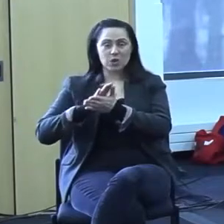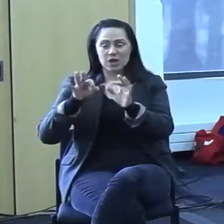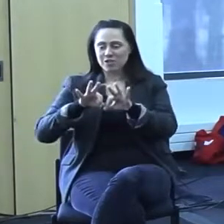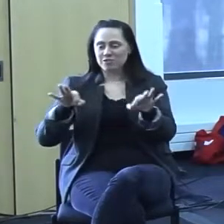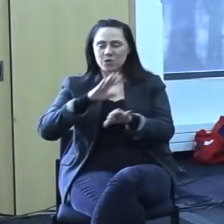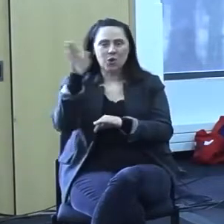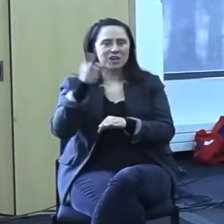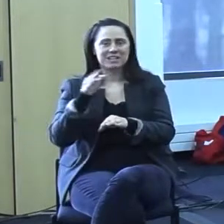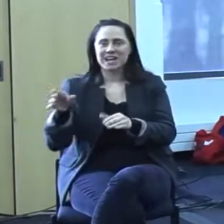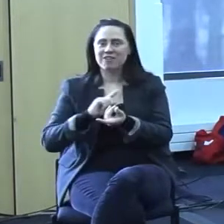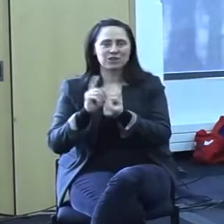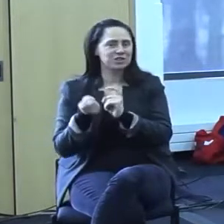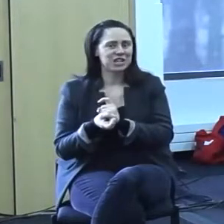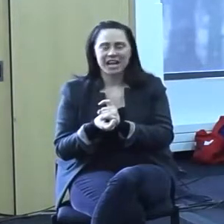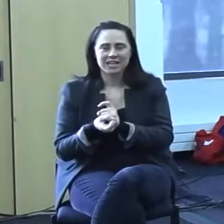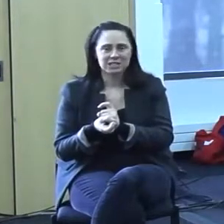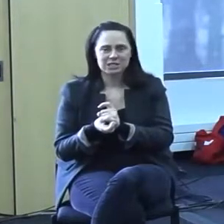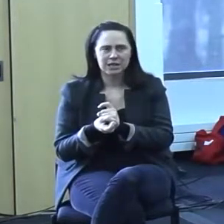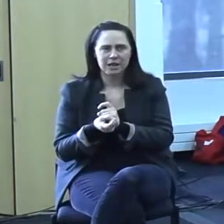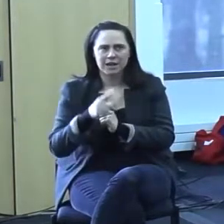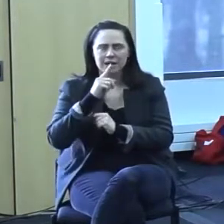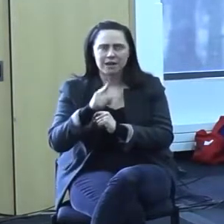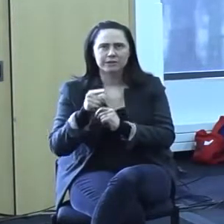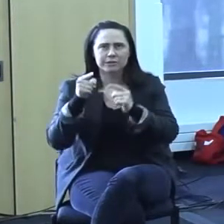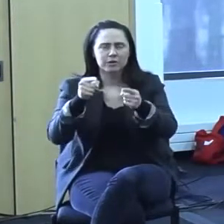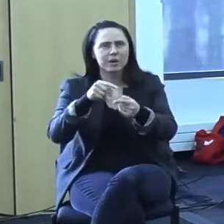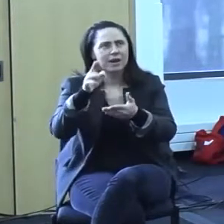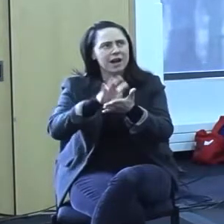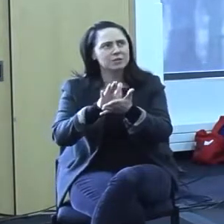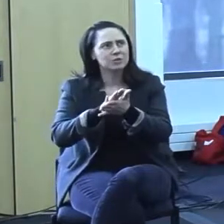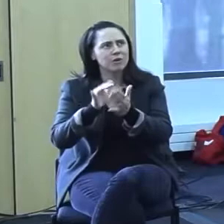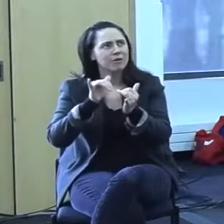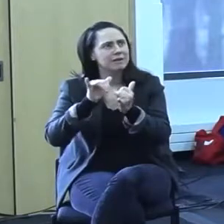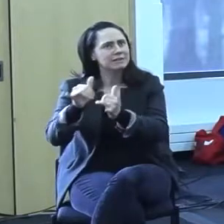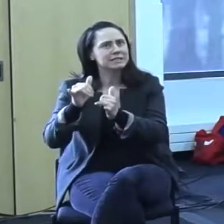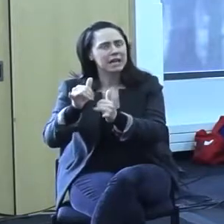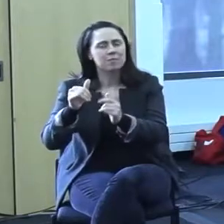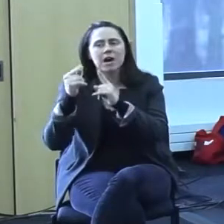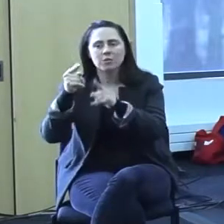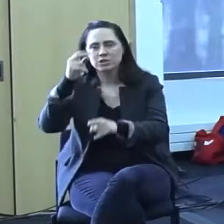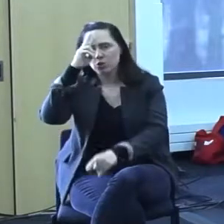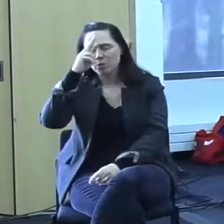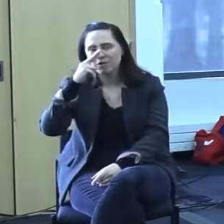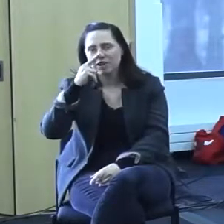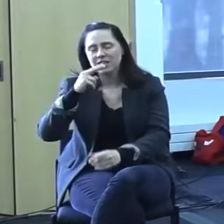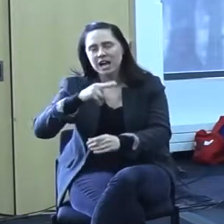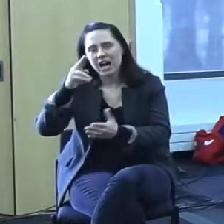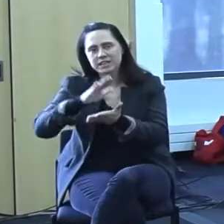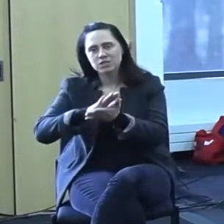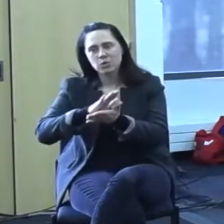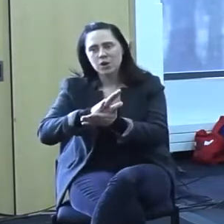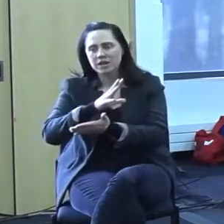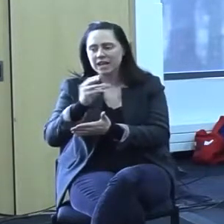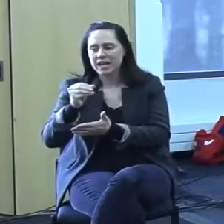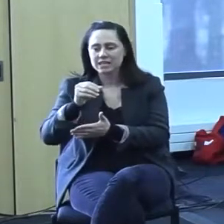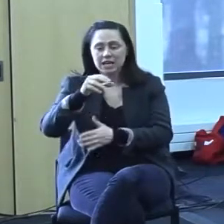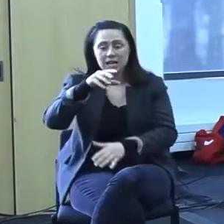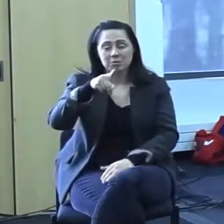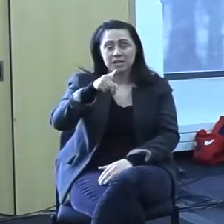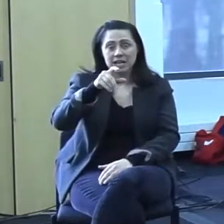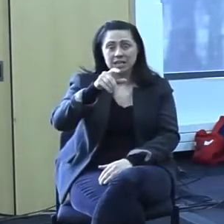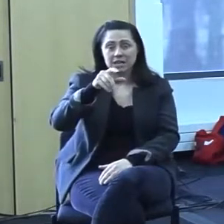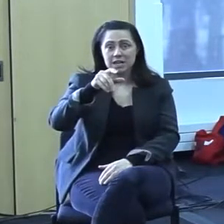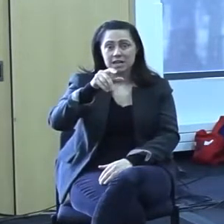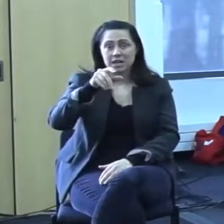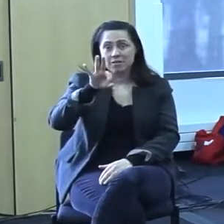ever changed. And actually going to high school too, I went to Romeoville High School and Plainfield East High